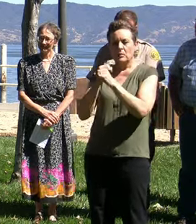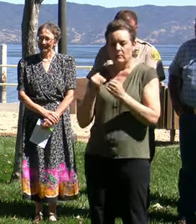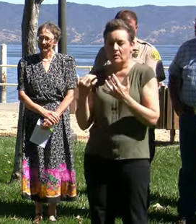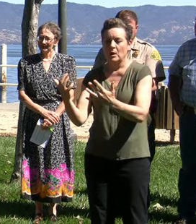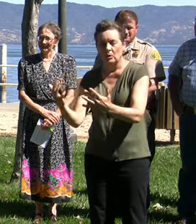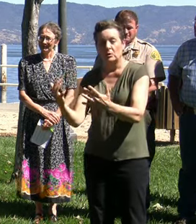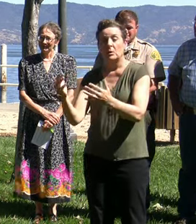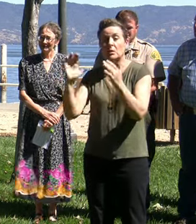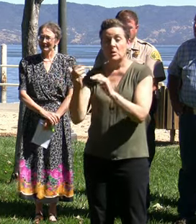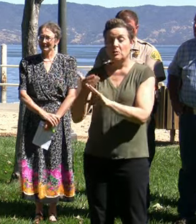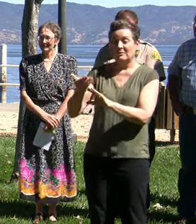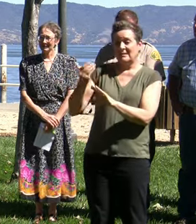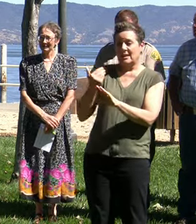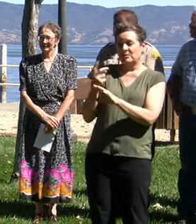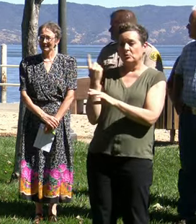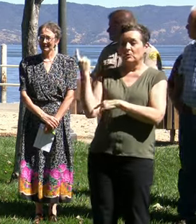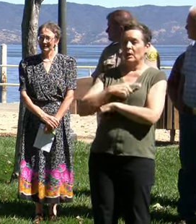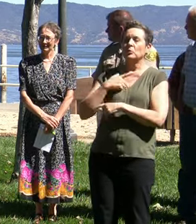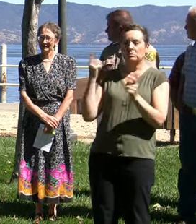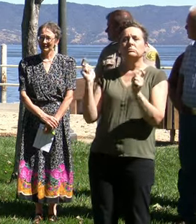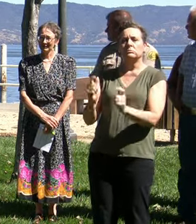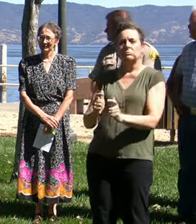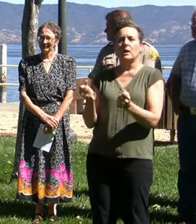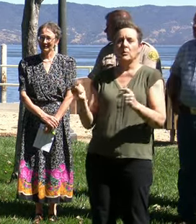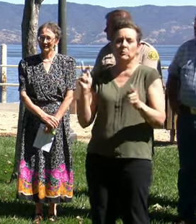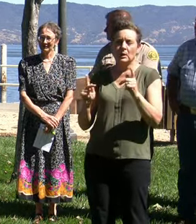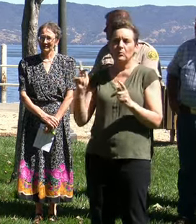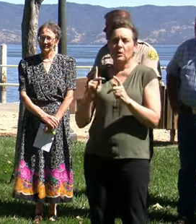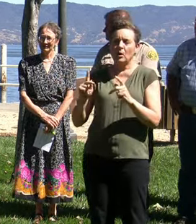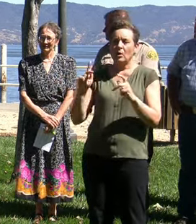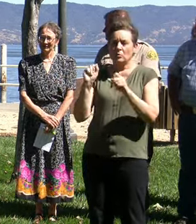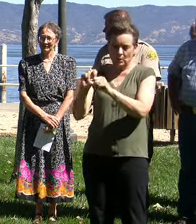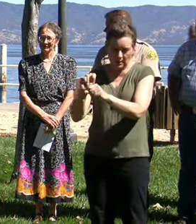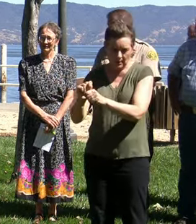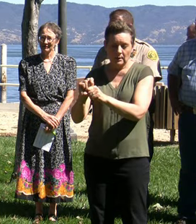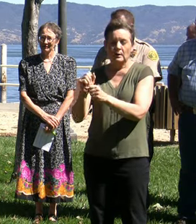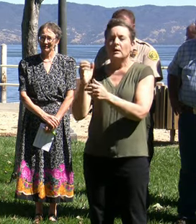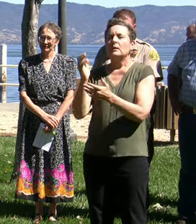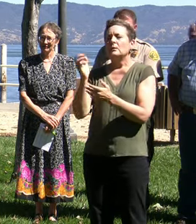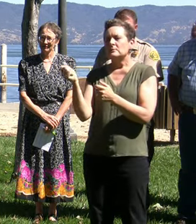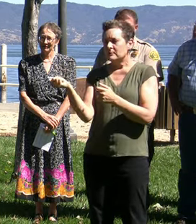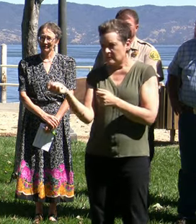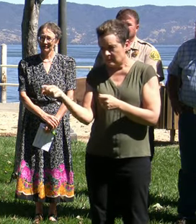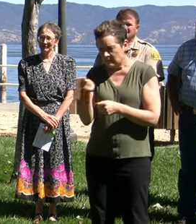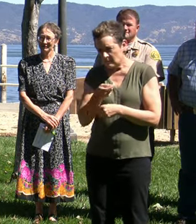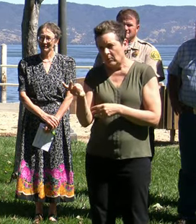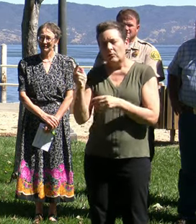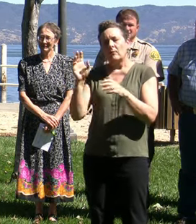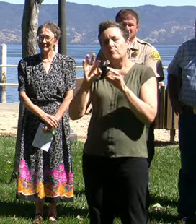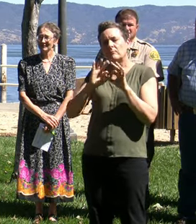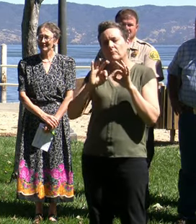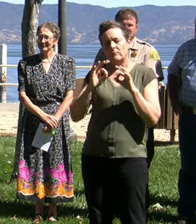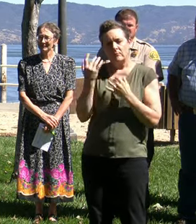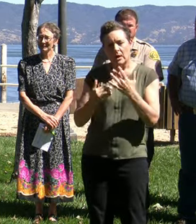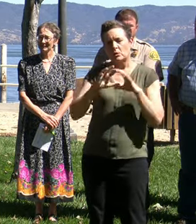days. Some firefighters are being released from the incident to move on to other fires active across the state, and